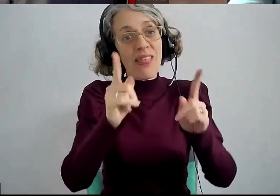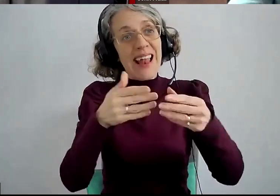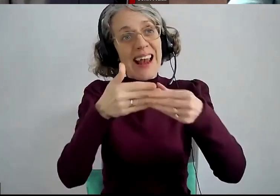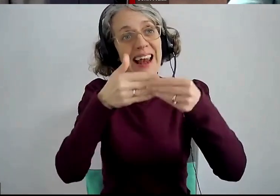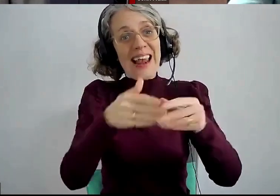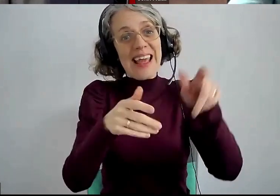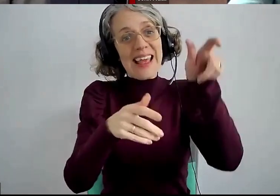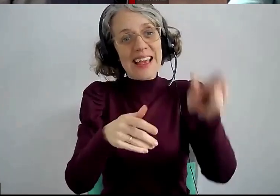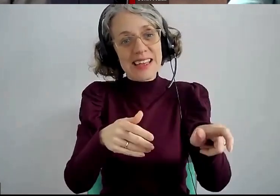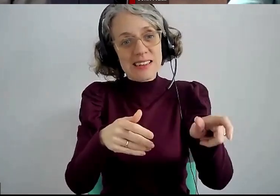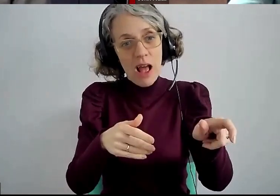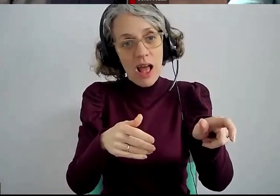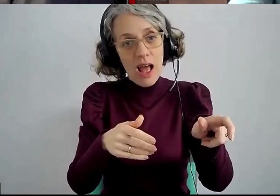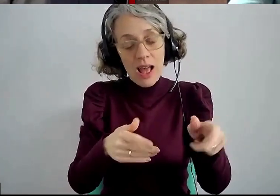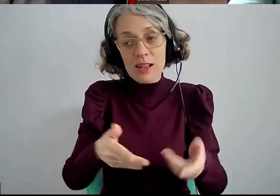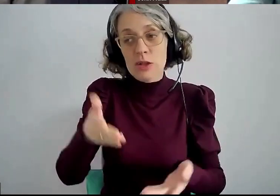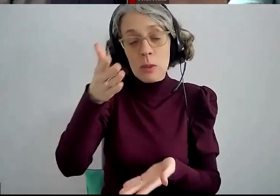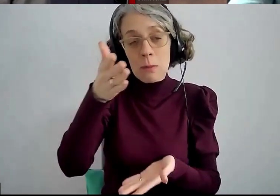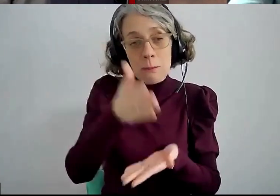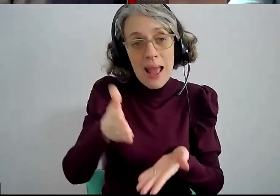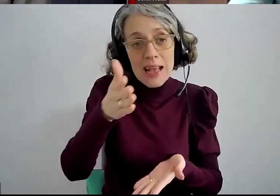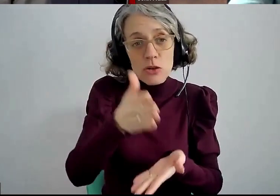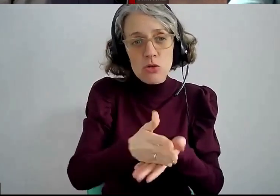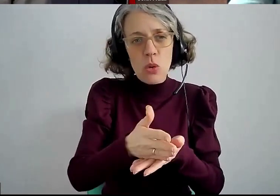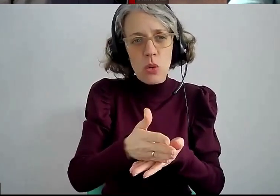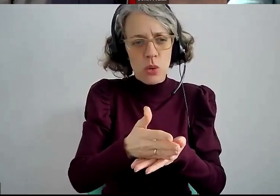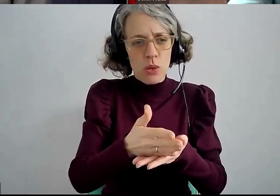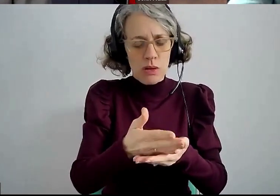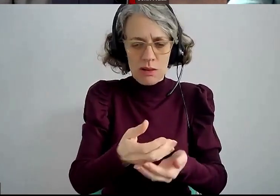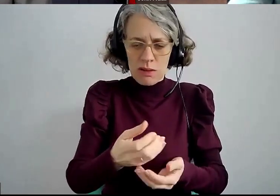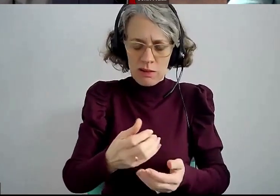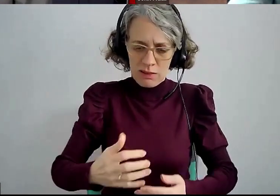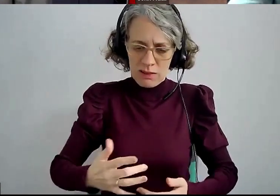to ensure that they get that sense of